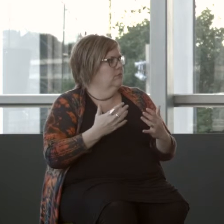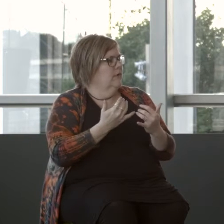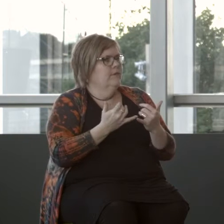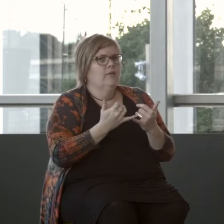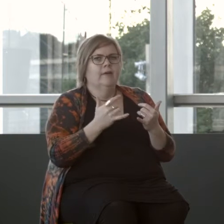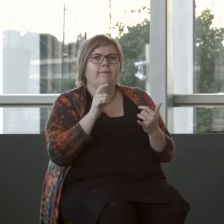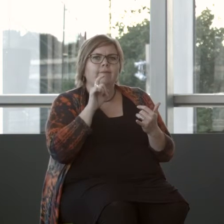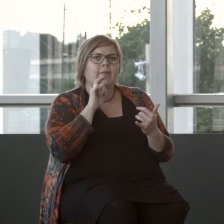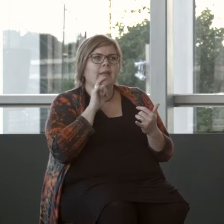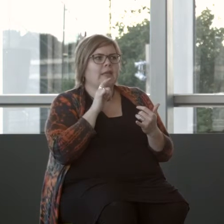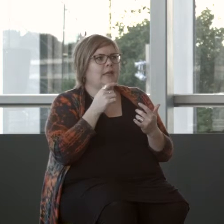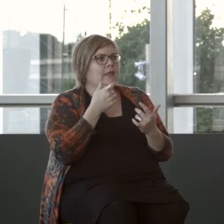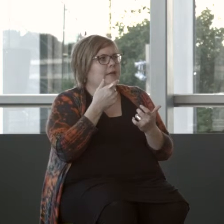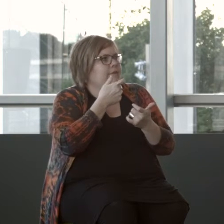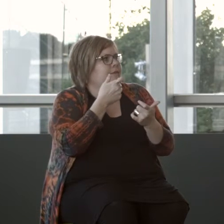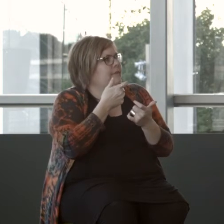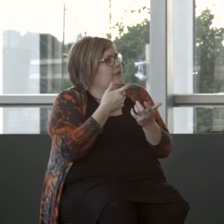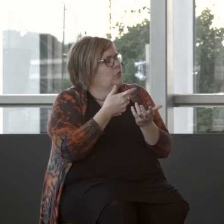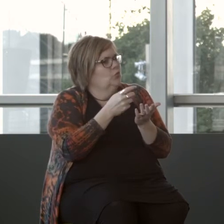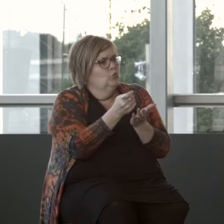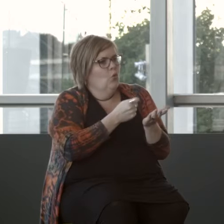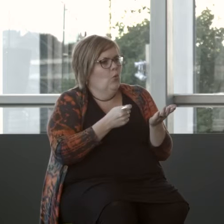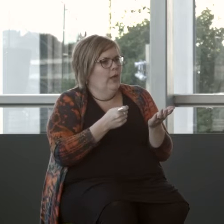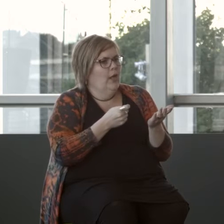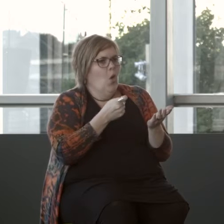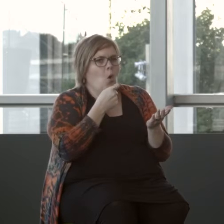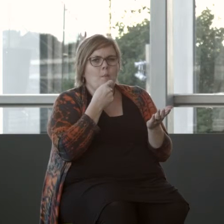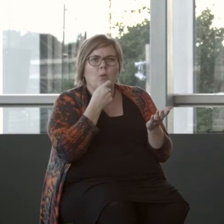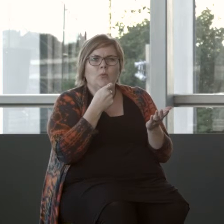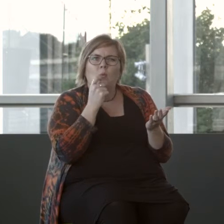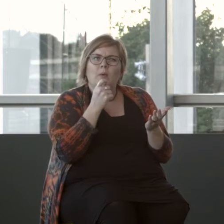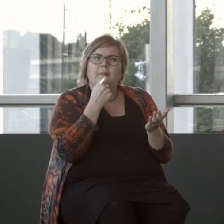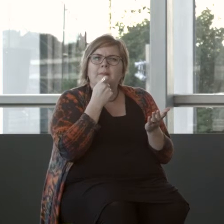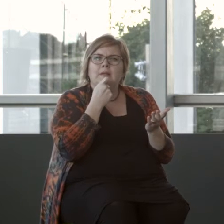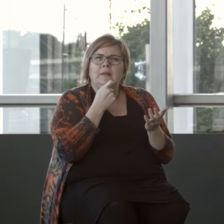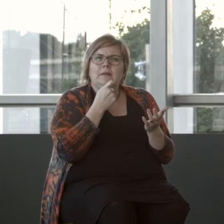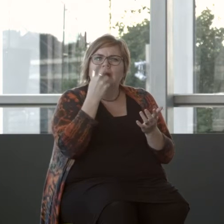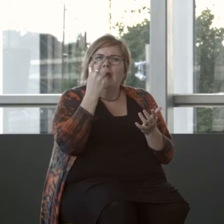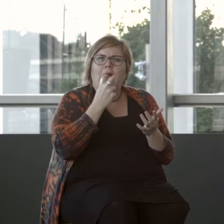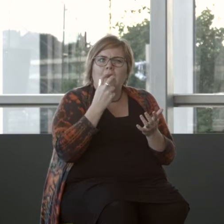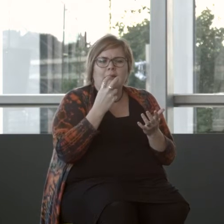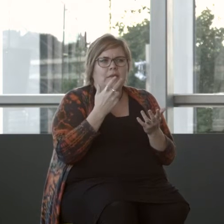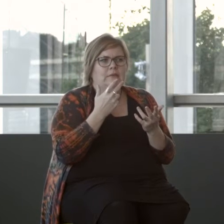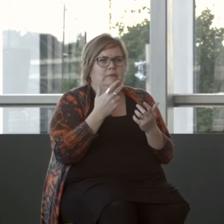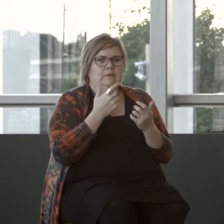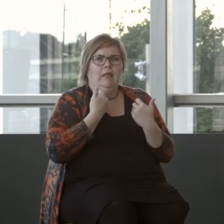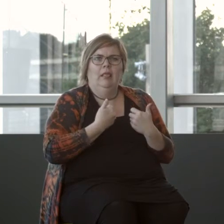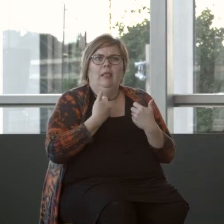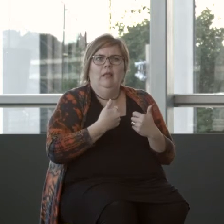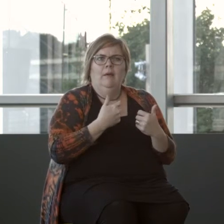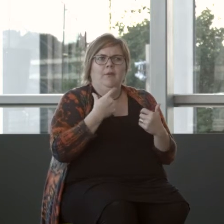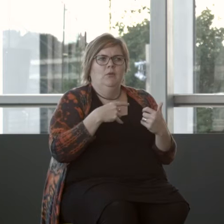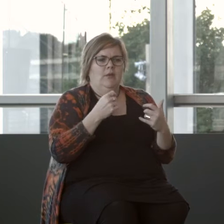funny, humorous drawings, almost grotesque, because they depict the outline